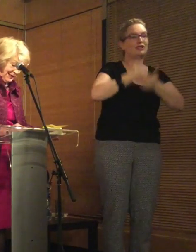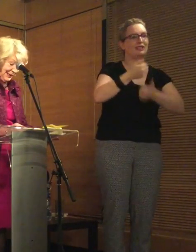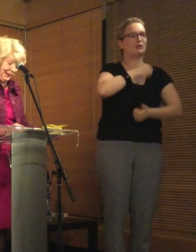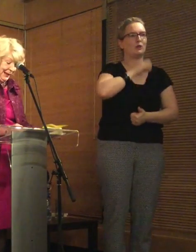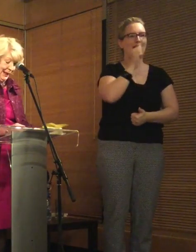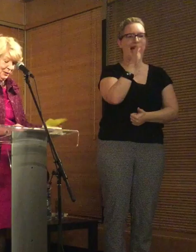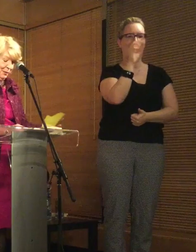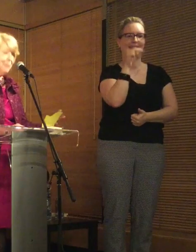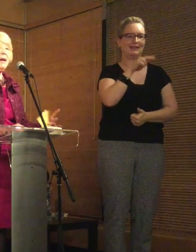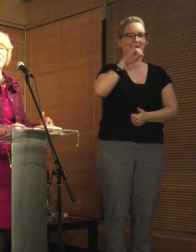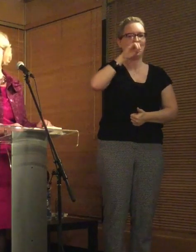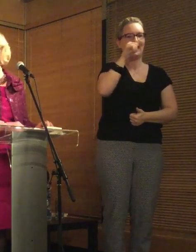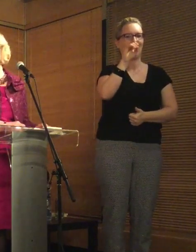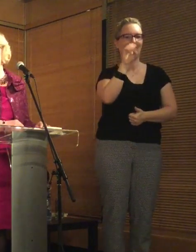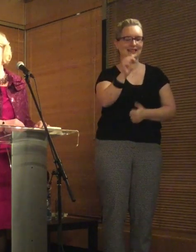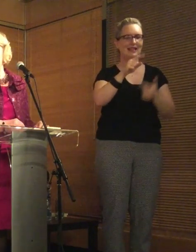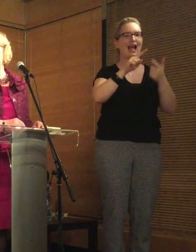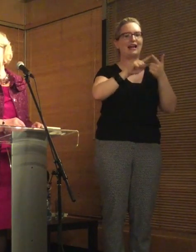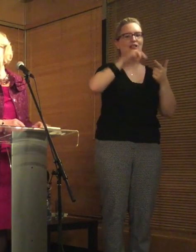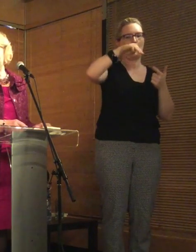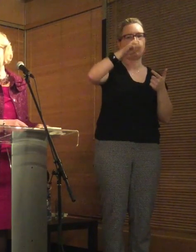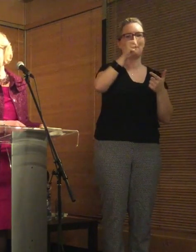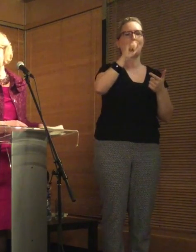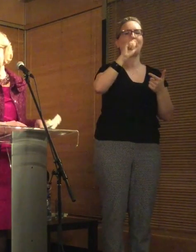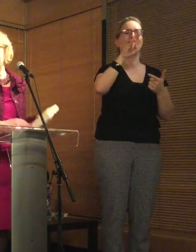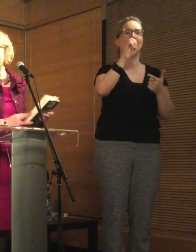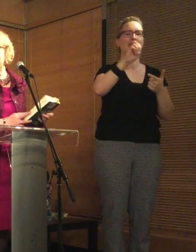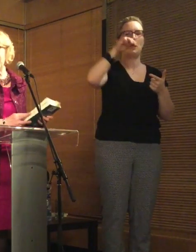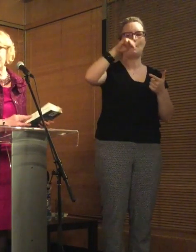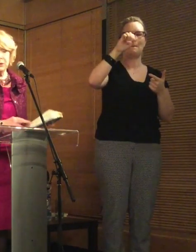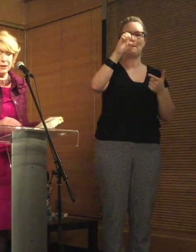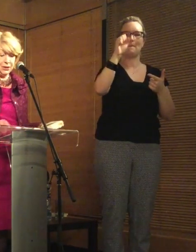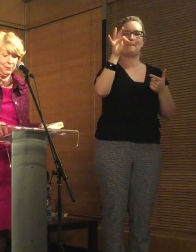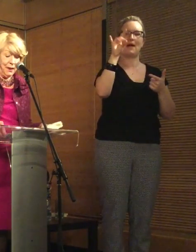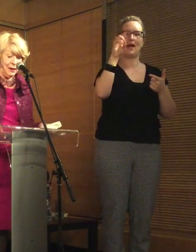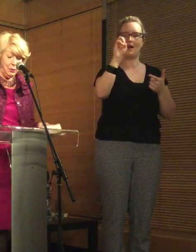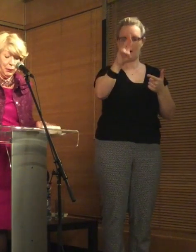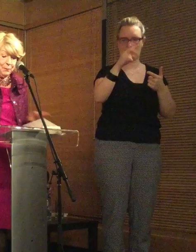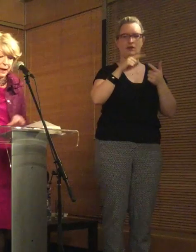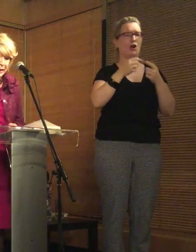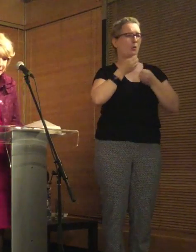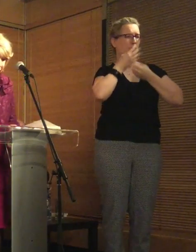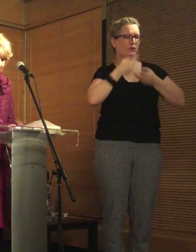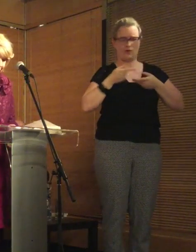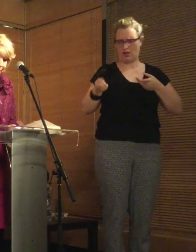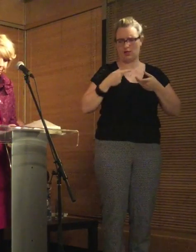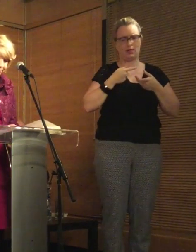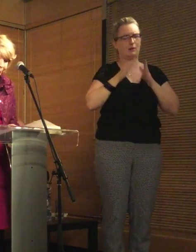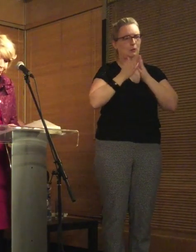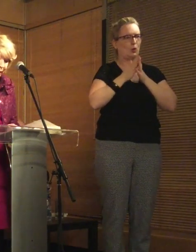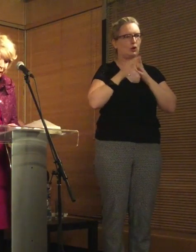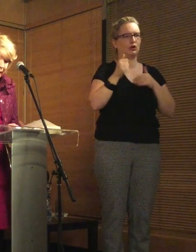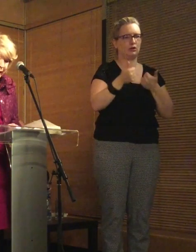Alan Hayes and Mary Marr for all the work in such. It's a lovely, lovely production book. So